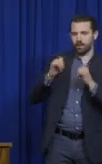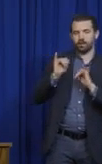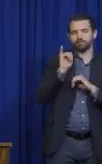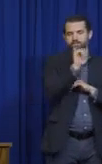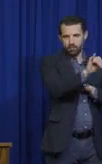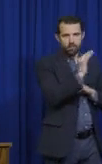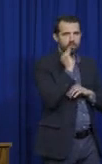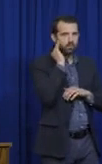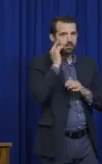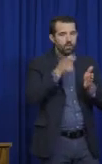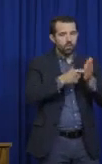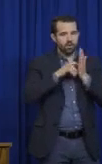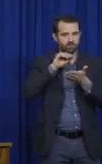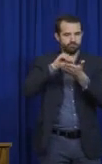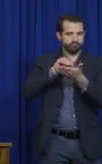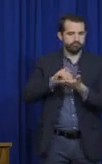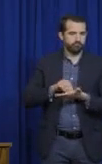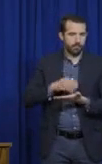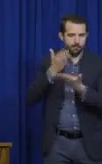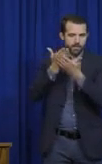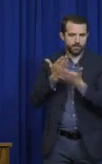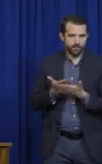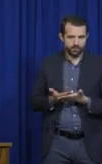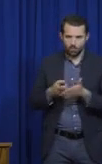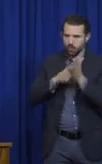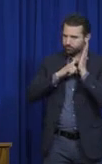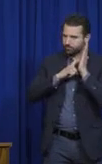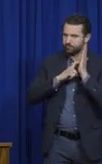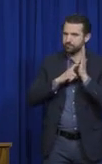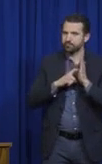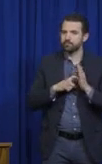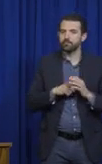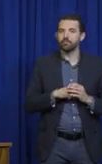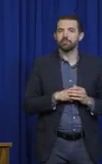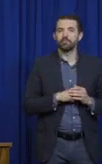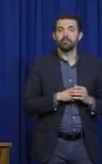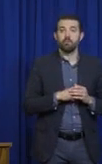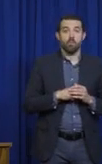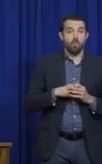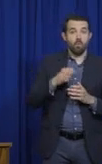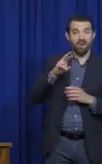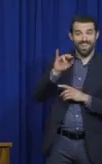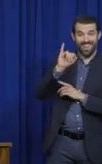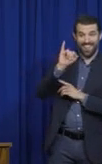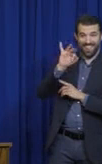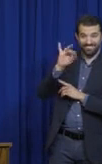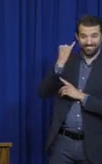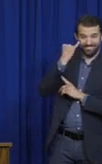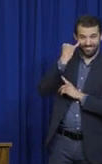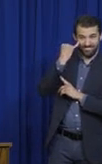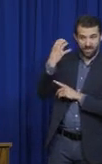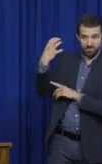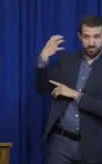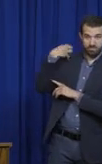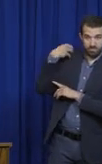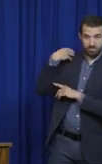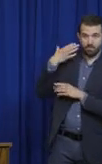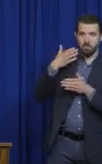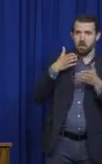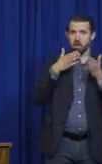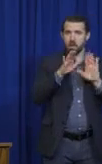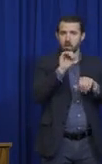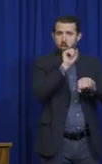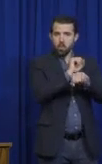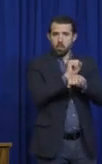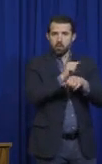So this is one of those cases where we would, or if your employer is offering you a telework option, we